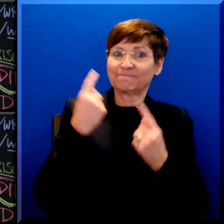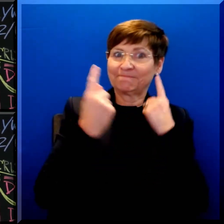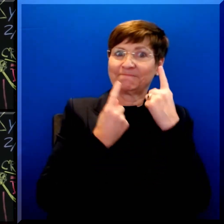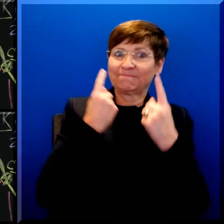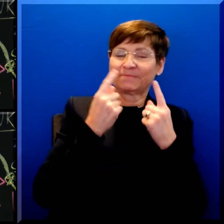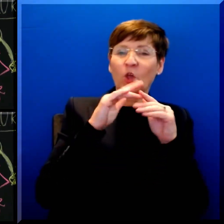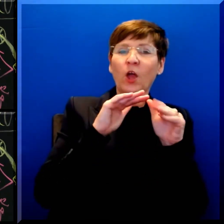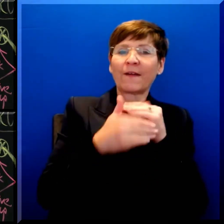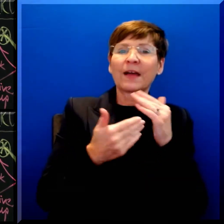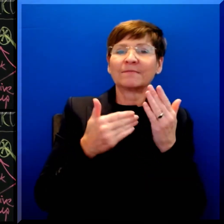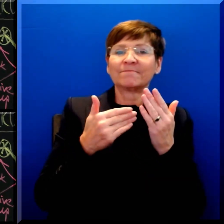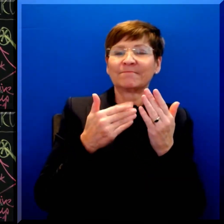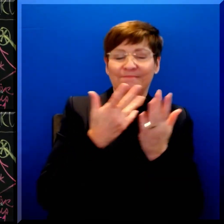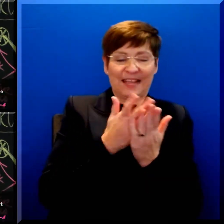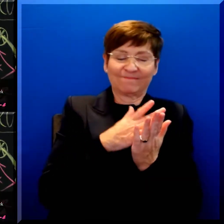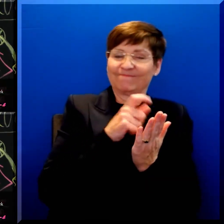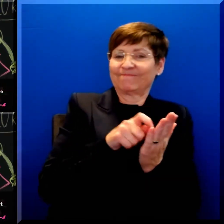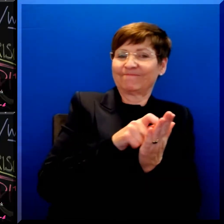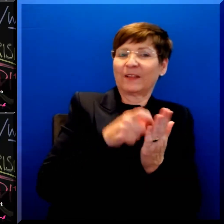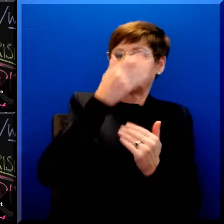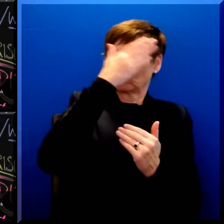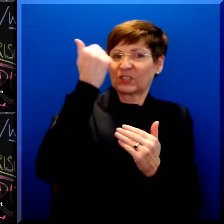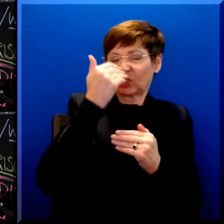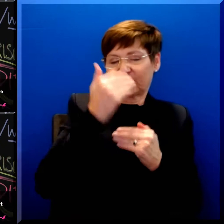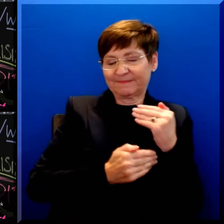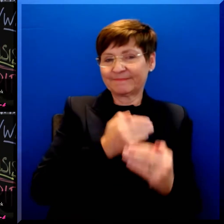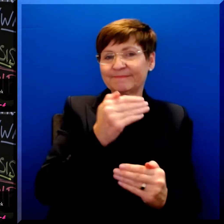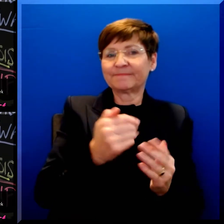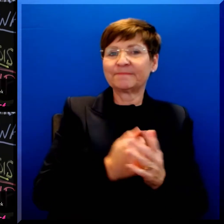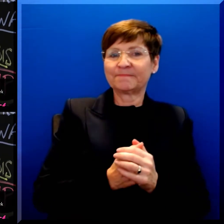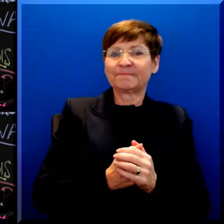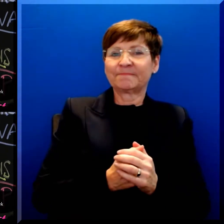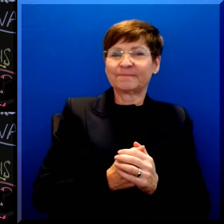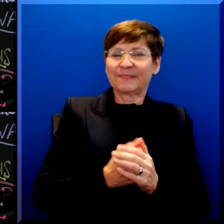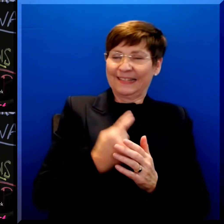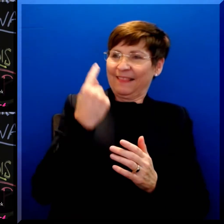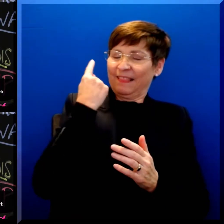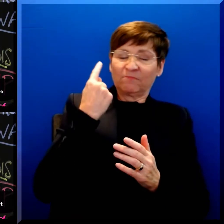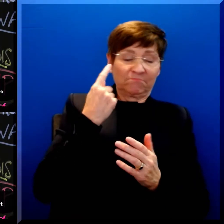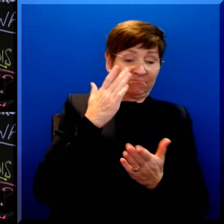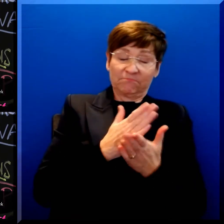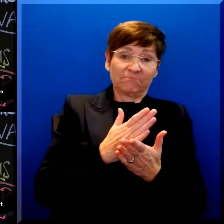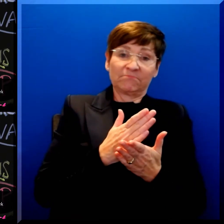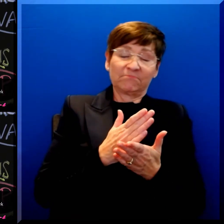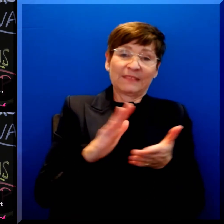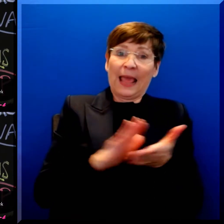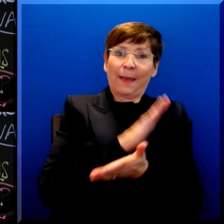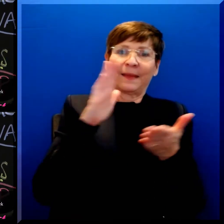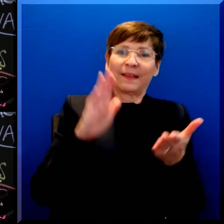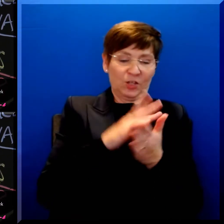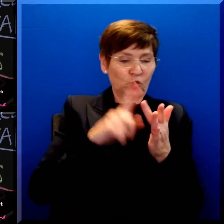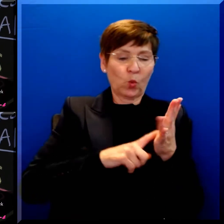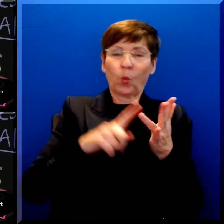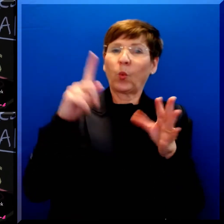Christian journey in his letter. He says it this way. Watch this. Consider it pure joy, my brothers.